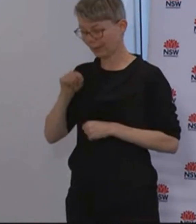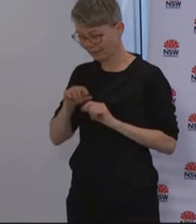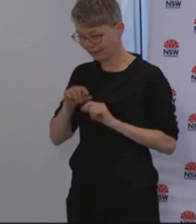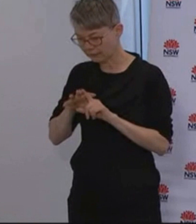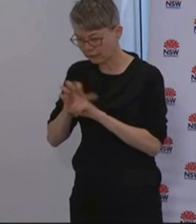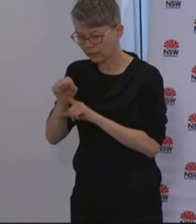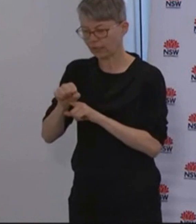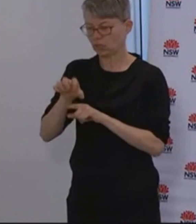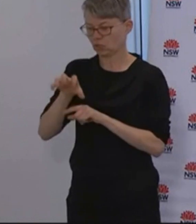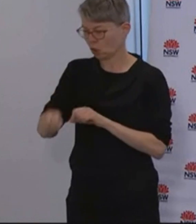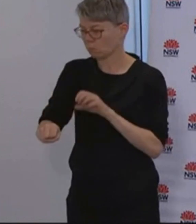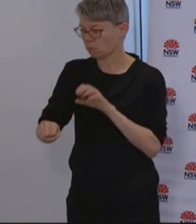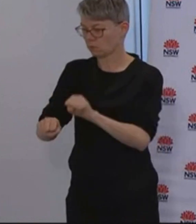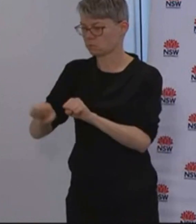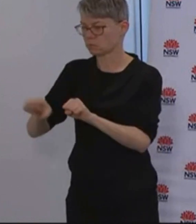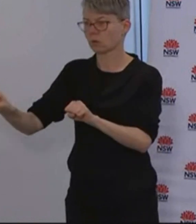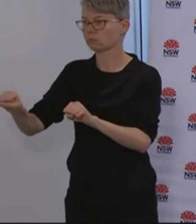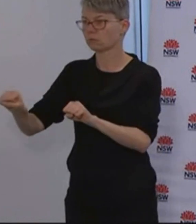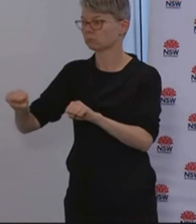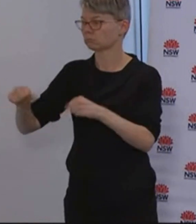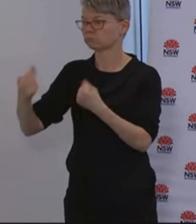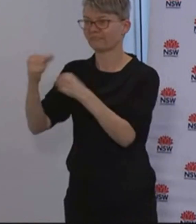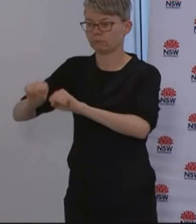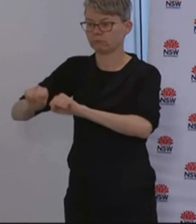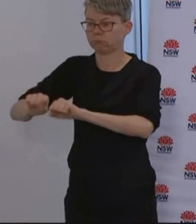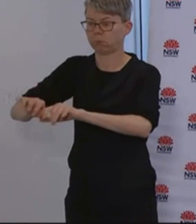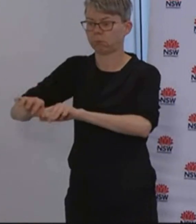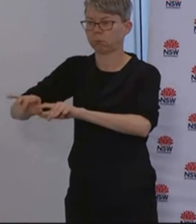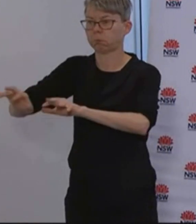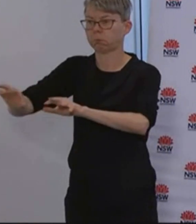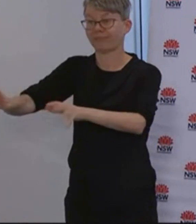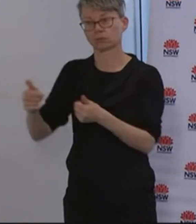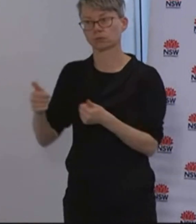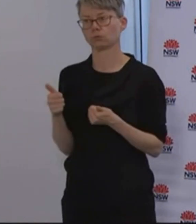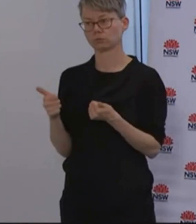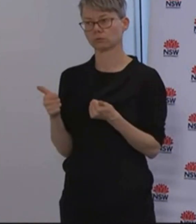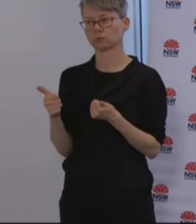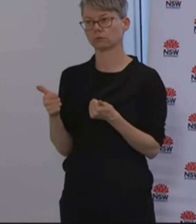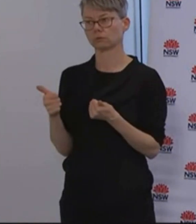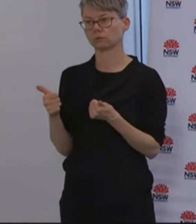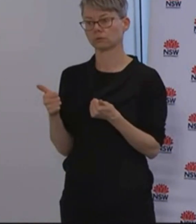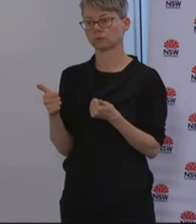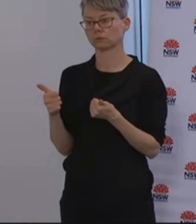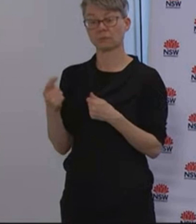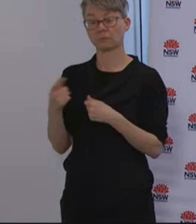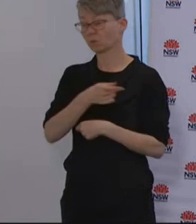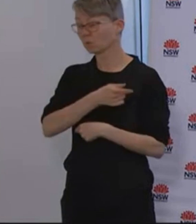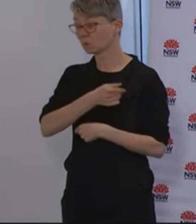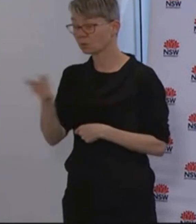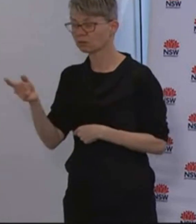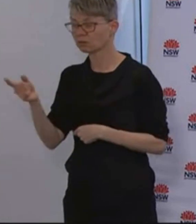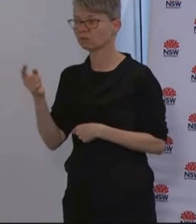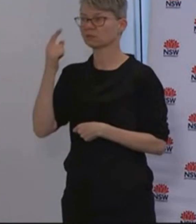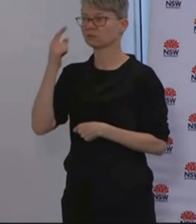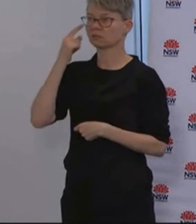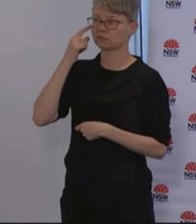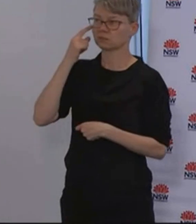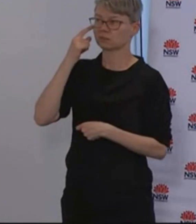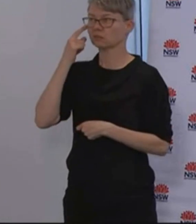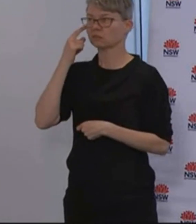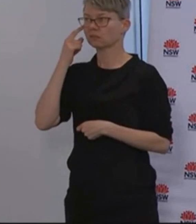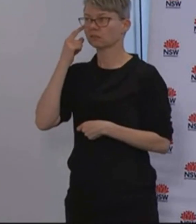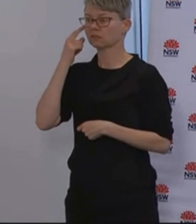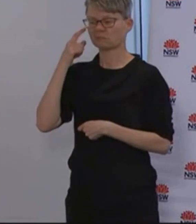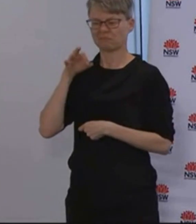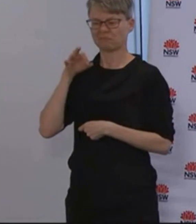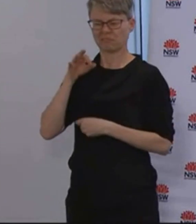stop that ongoing transmission. I do urge anyone in the community to come forward for testing, even if you haven't